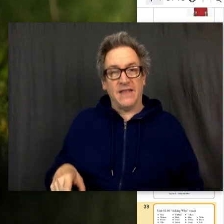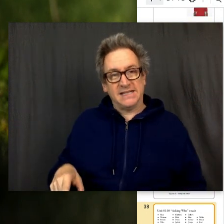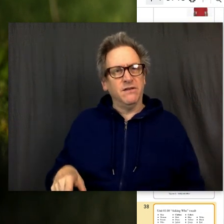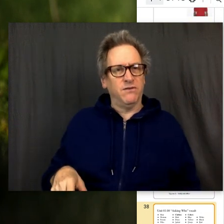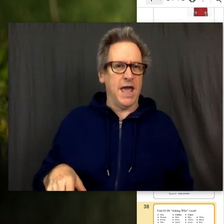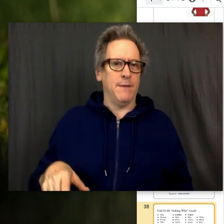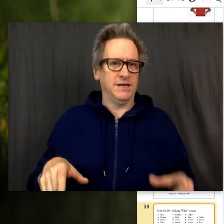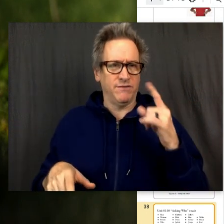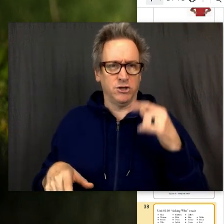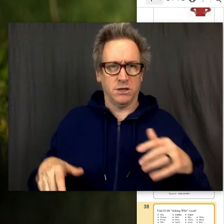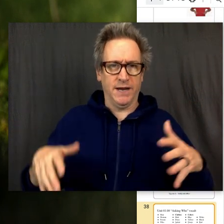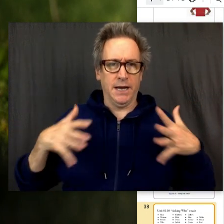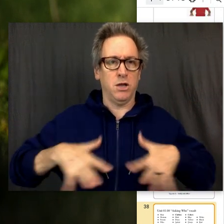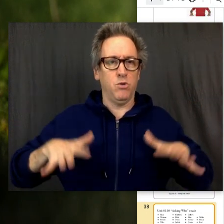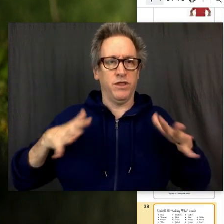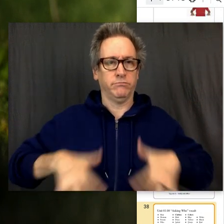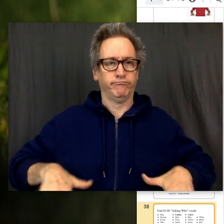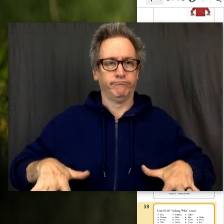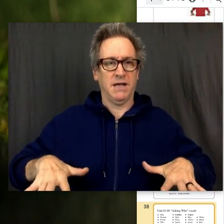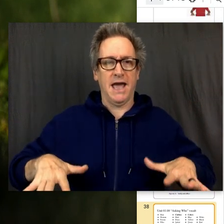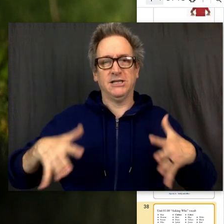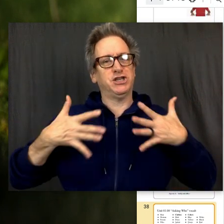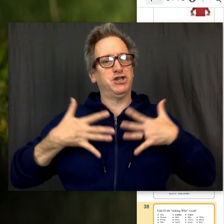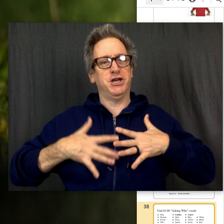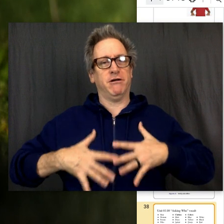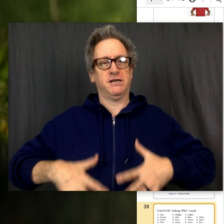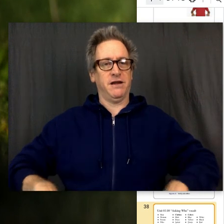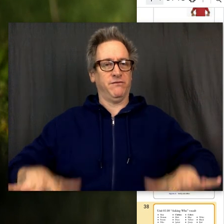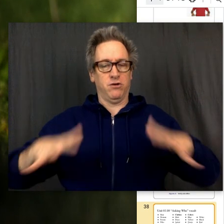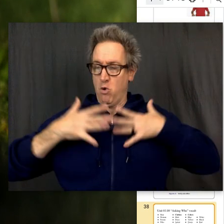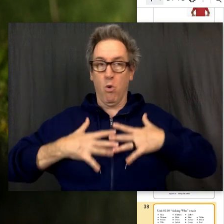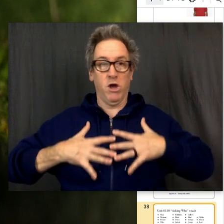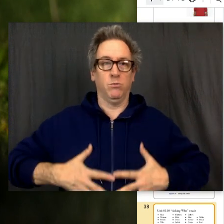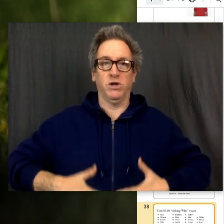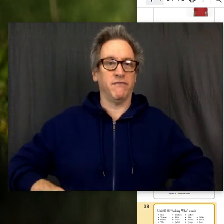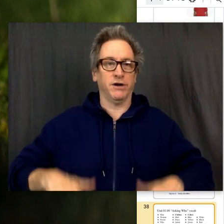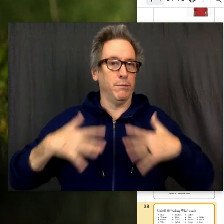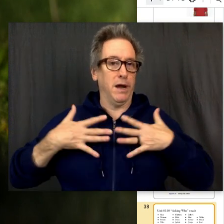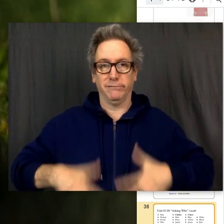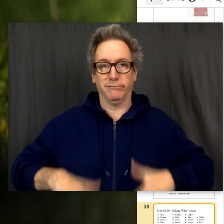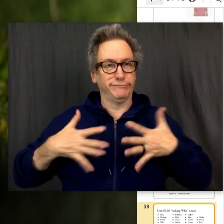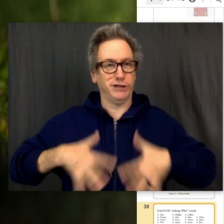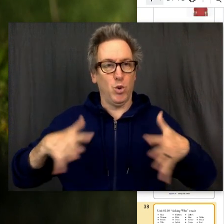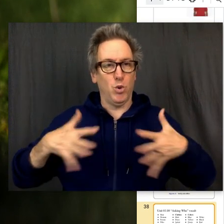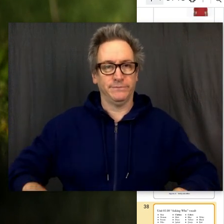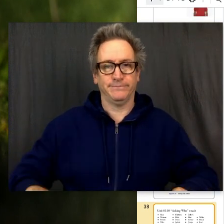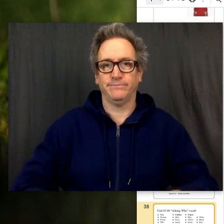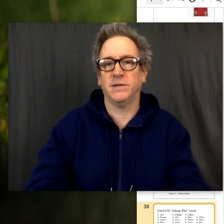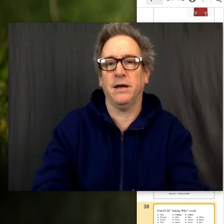And that's in the vocab, I just haven't talked about it yet, clothing. And it's just a generic sign for what's covering your body, right?